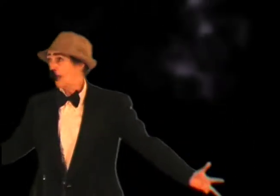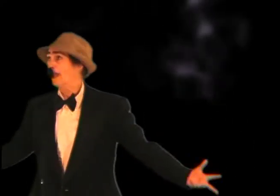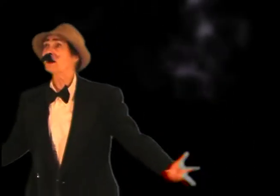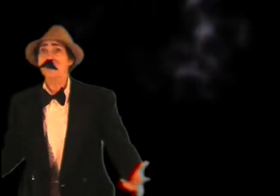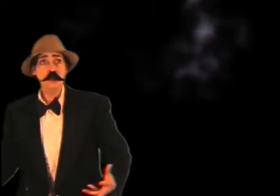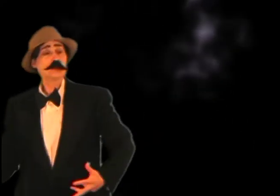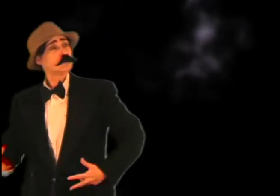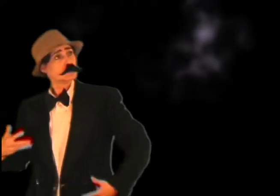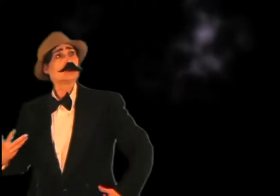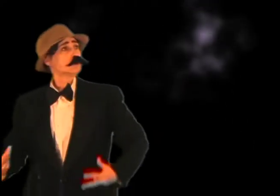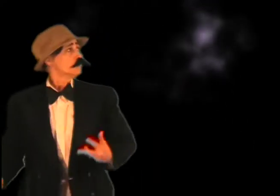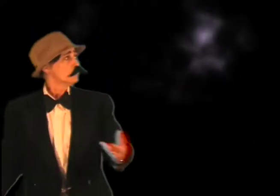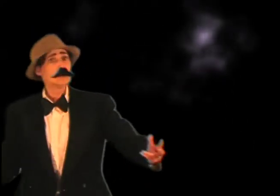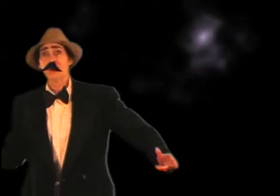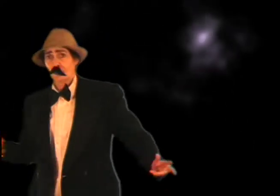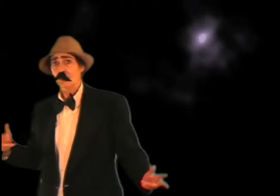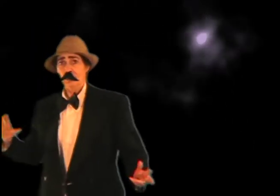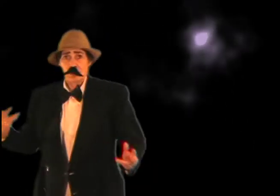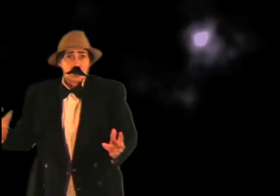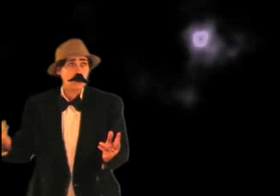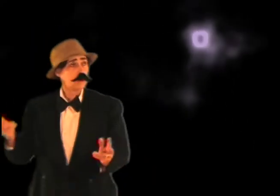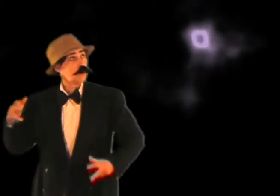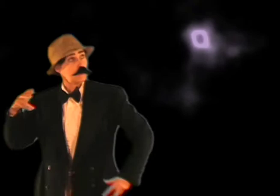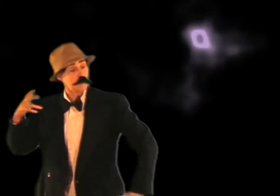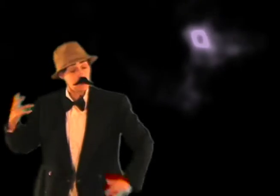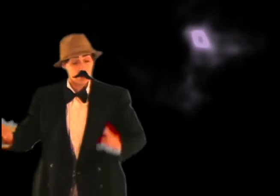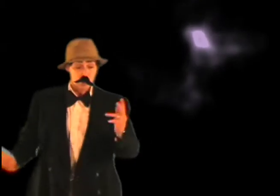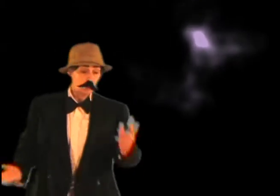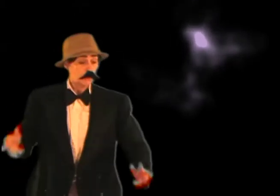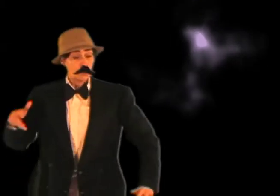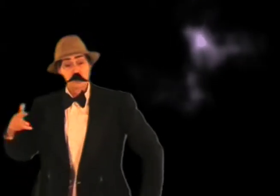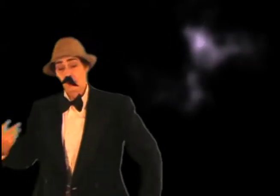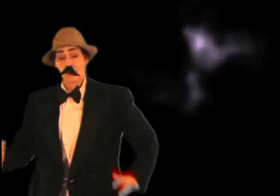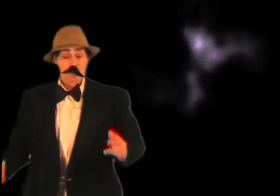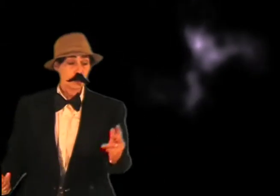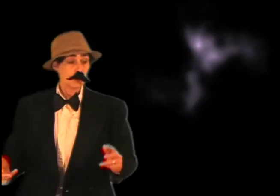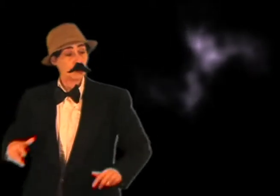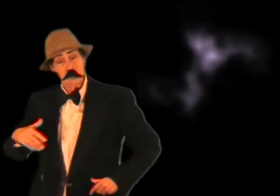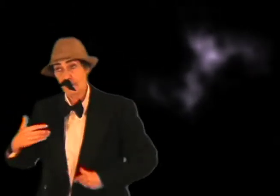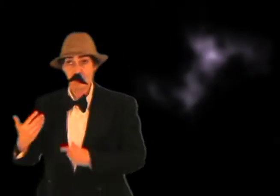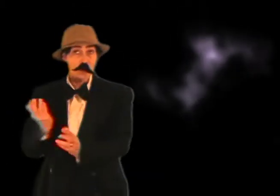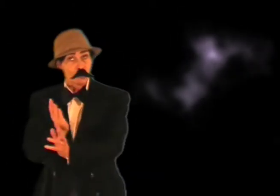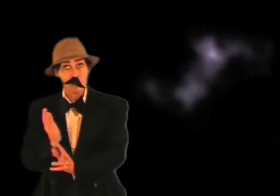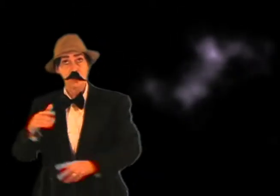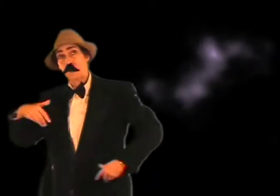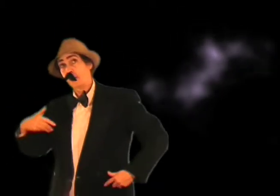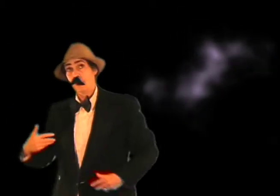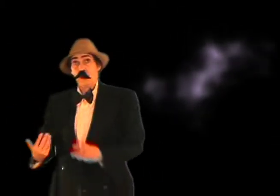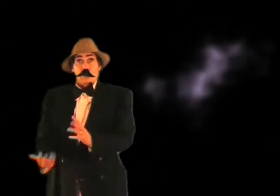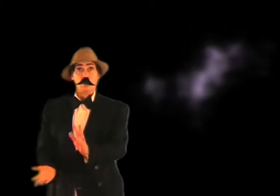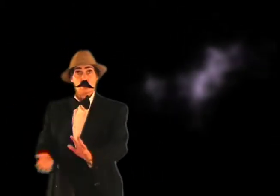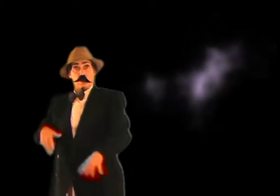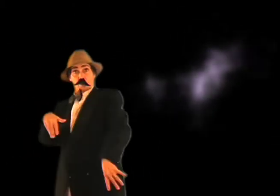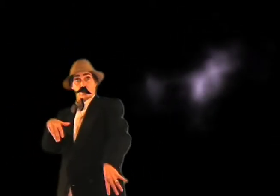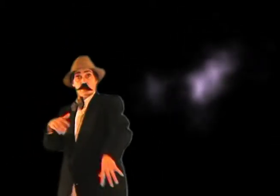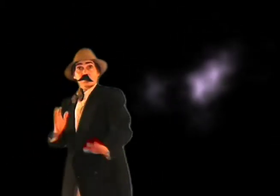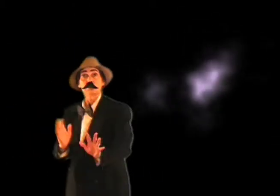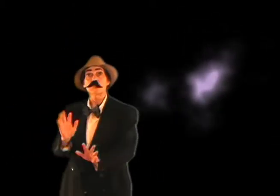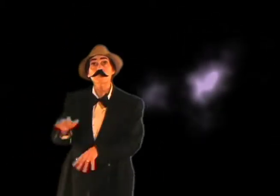like. Janna, you have a heart so kind. In this world you're truly a find.